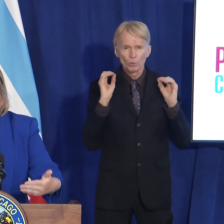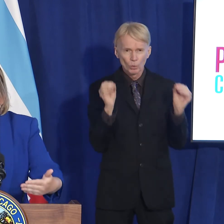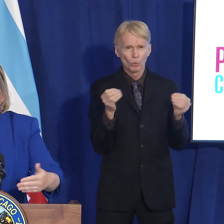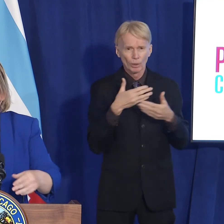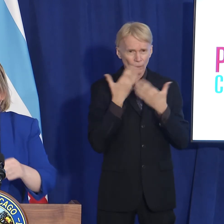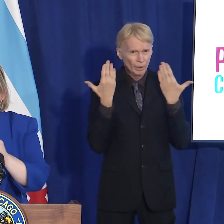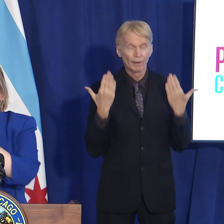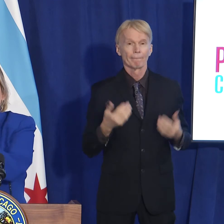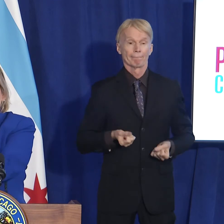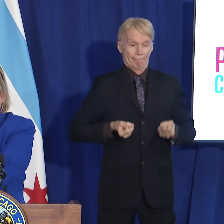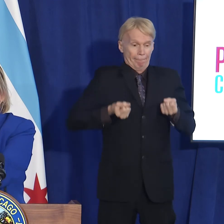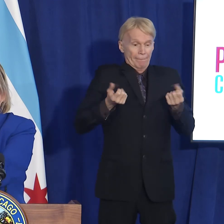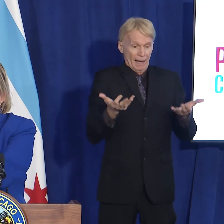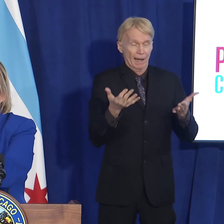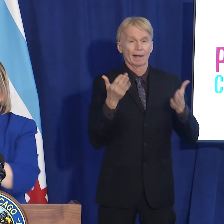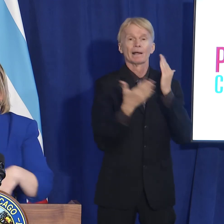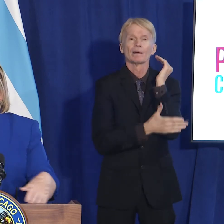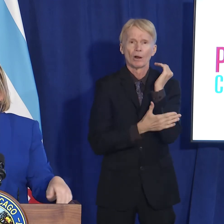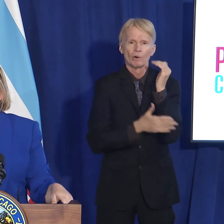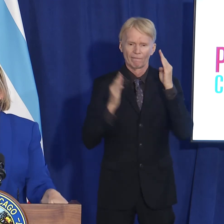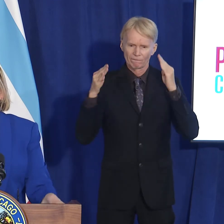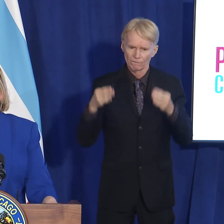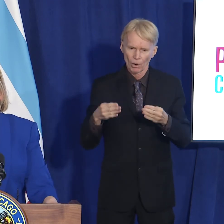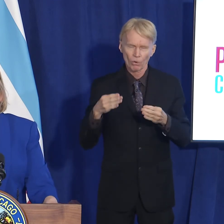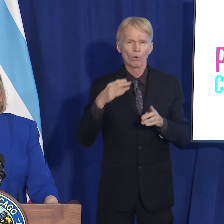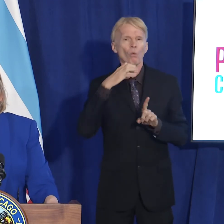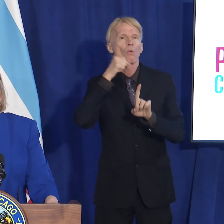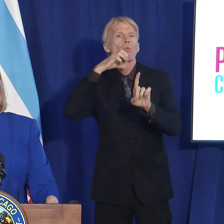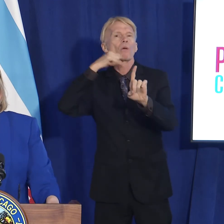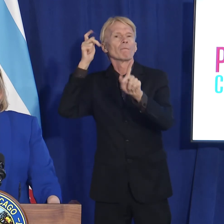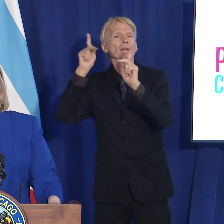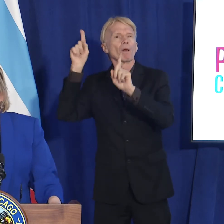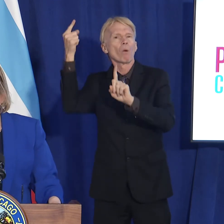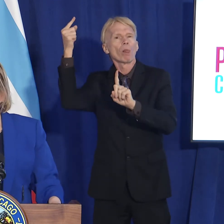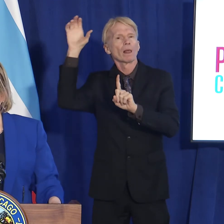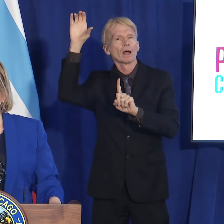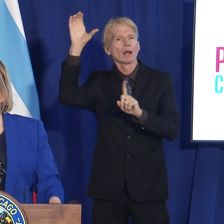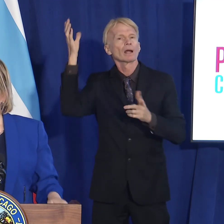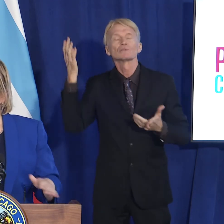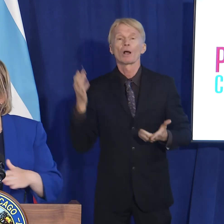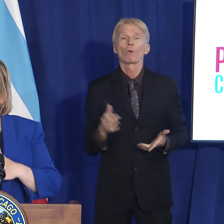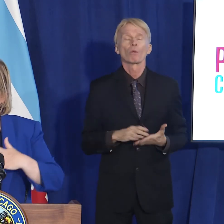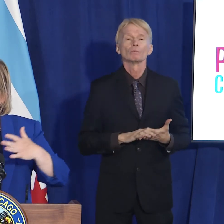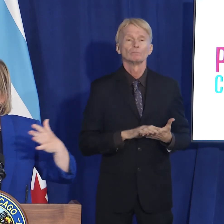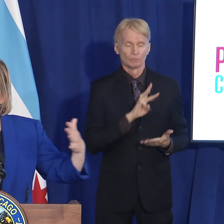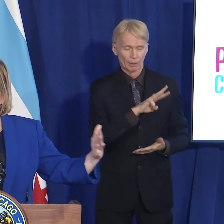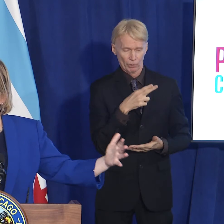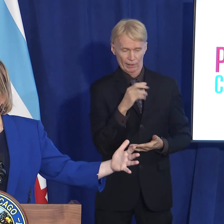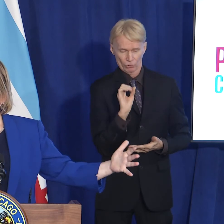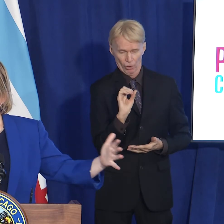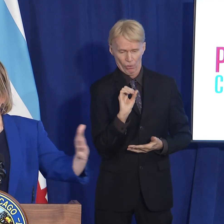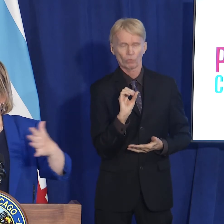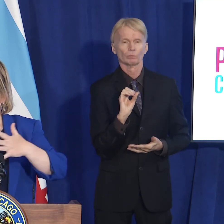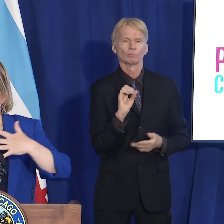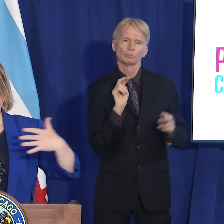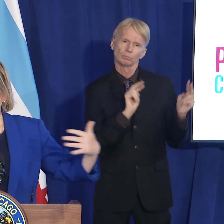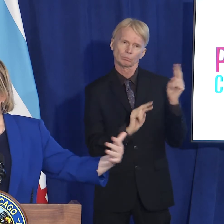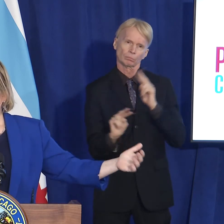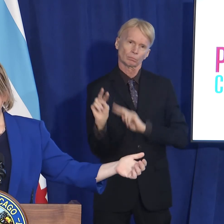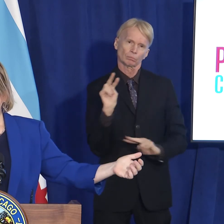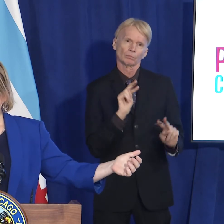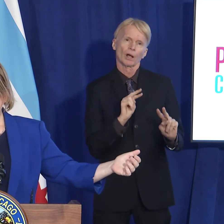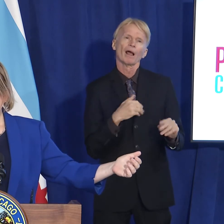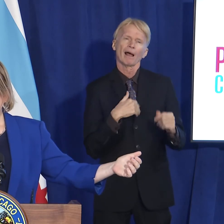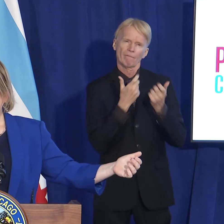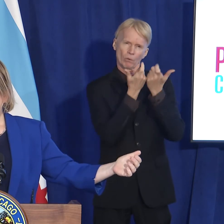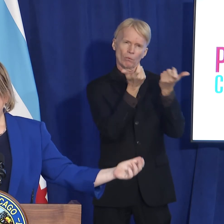many, many countries that are still very focused on that oldest population. The other thing is that the WHO is looking at the wide variety